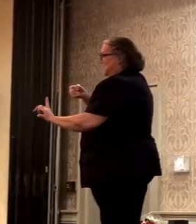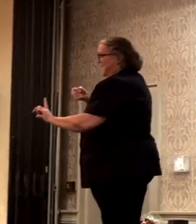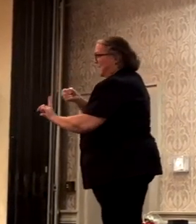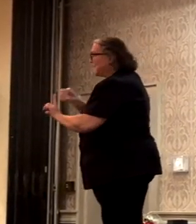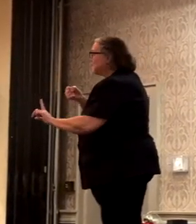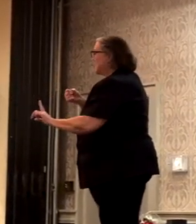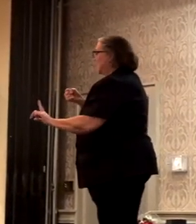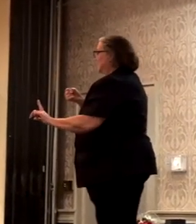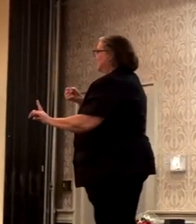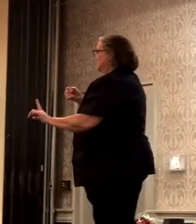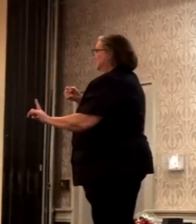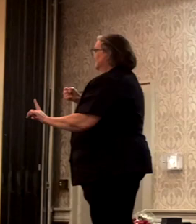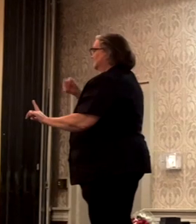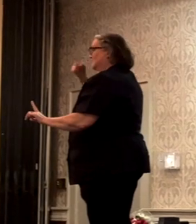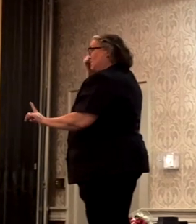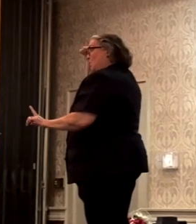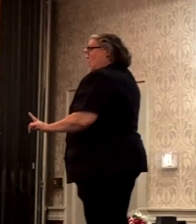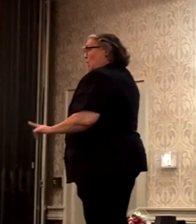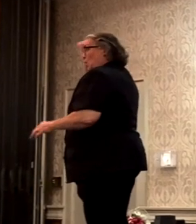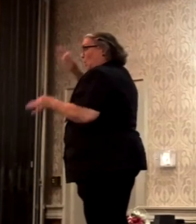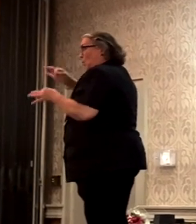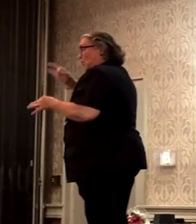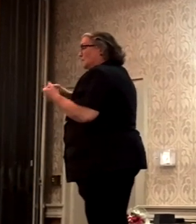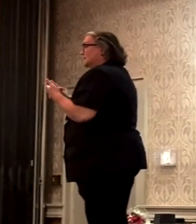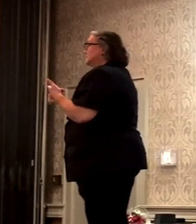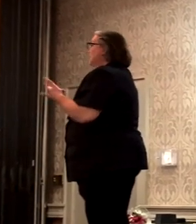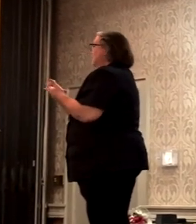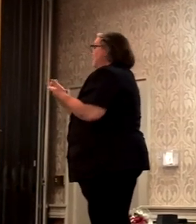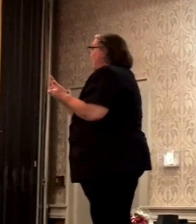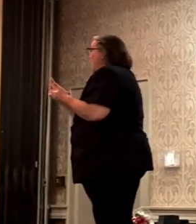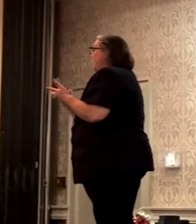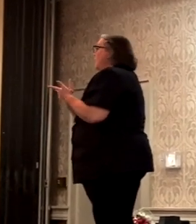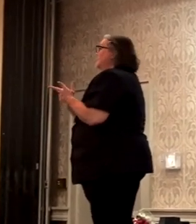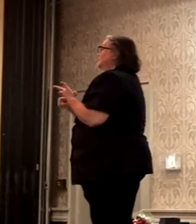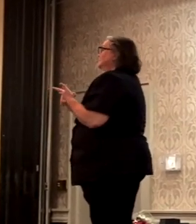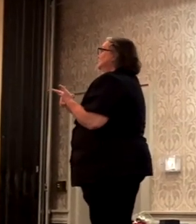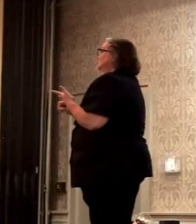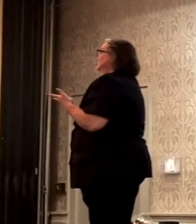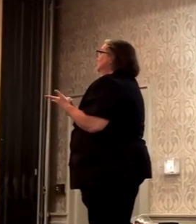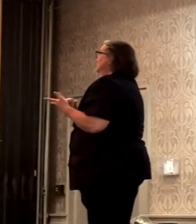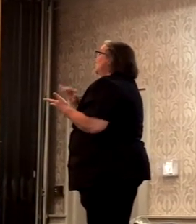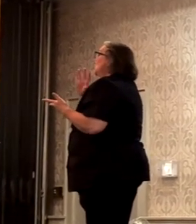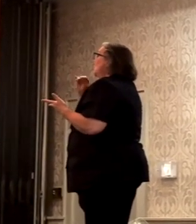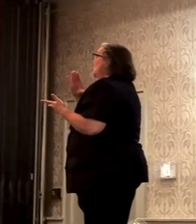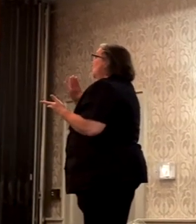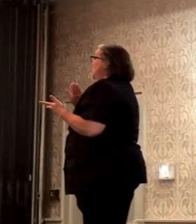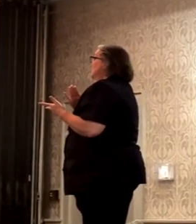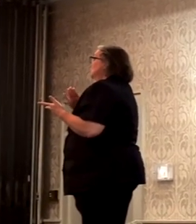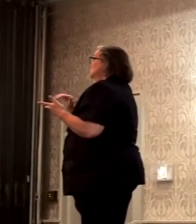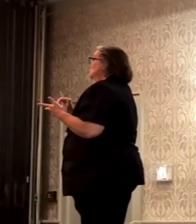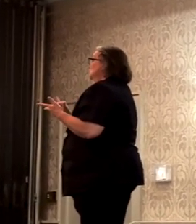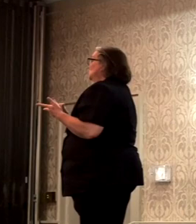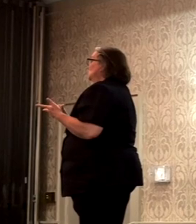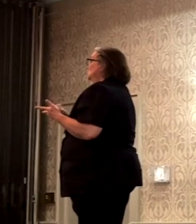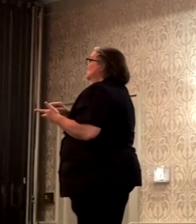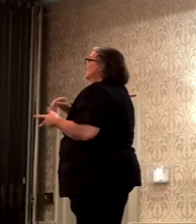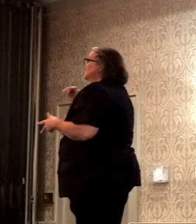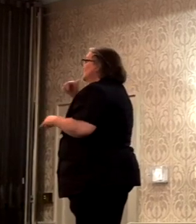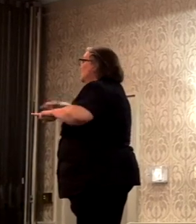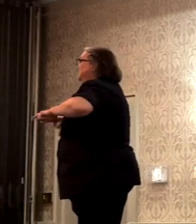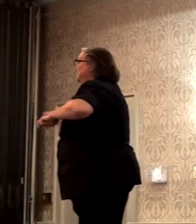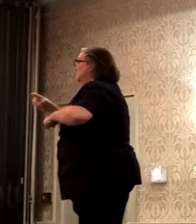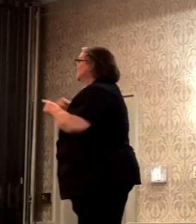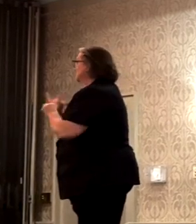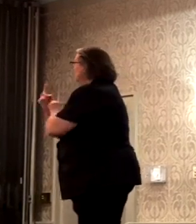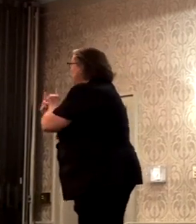has had on the court, the bar, and women she has unselfishly